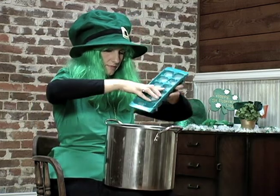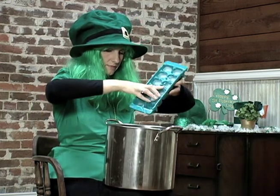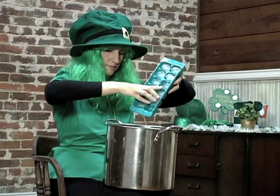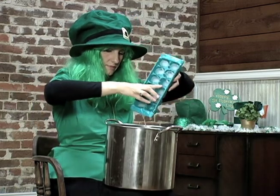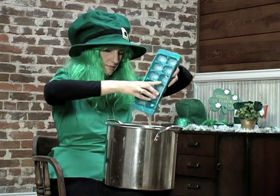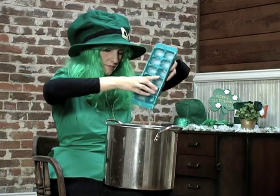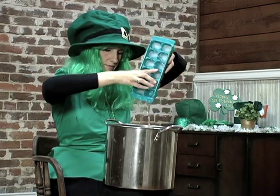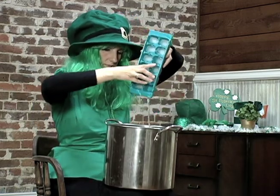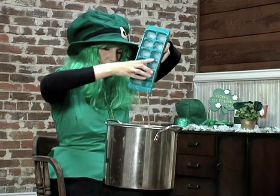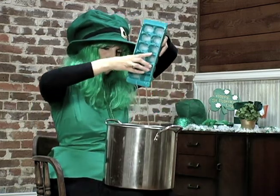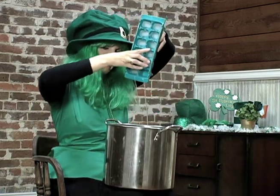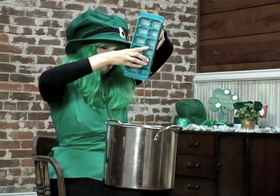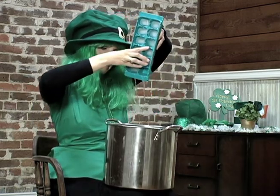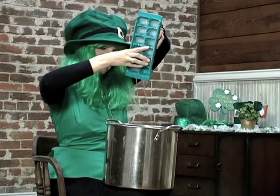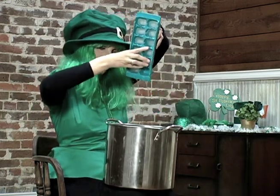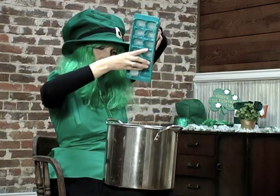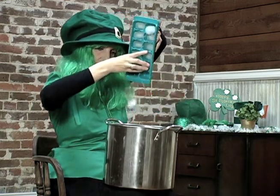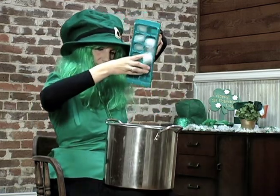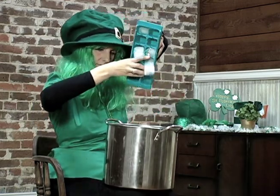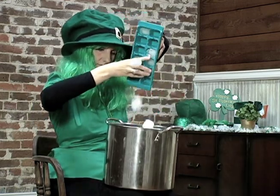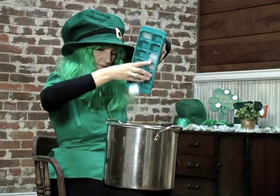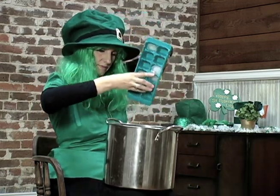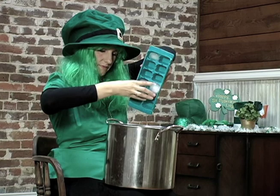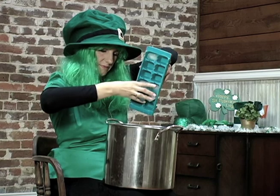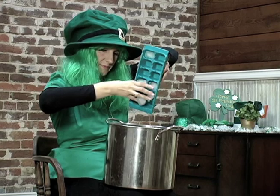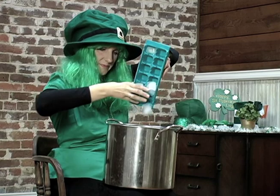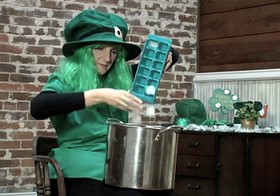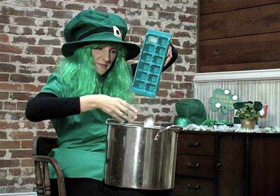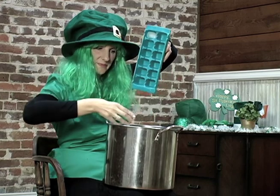And it will become water again.